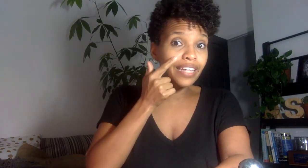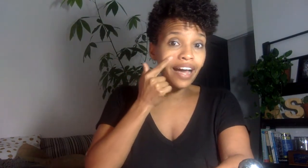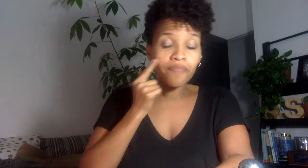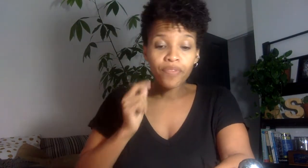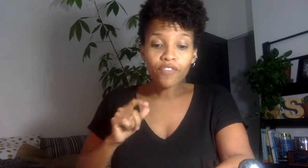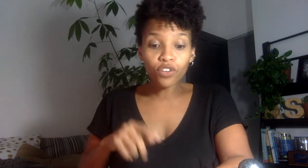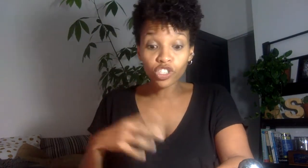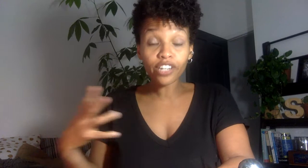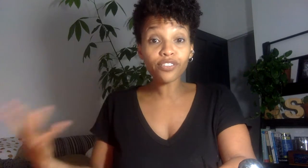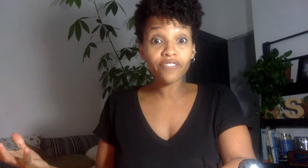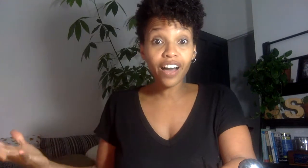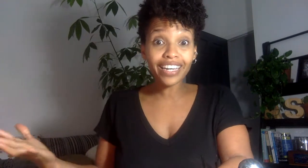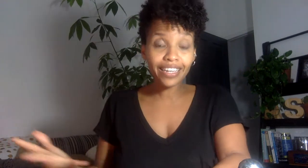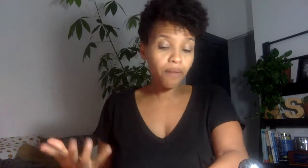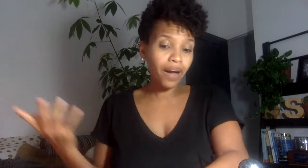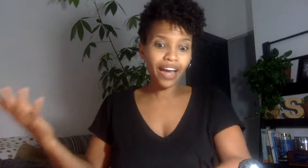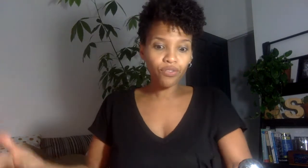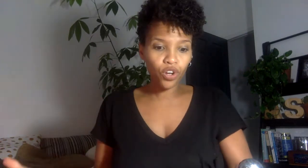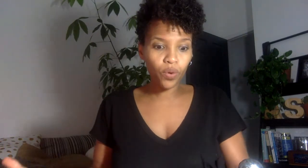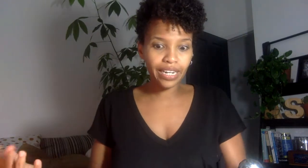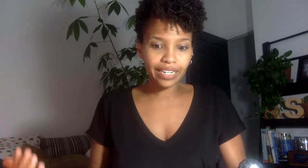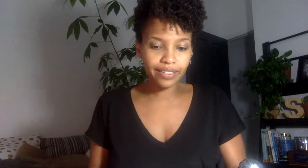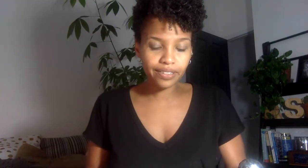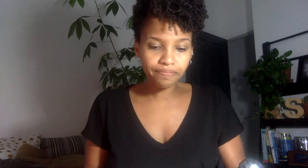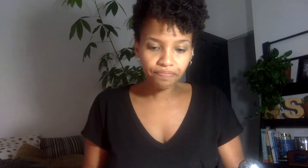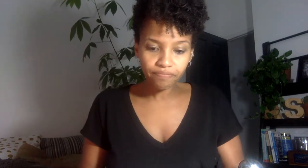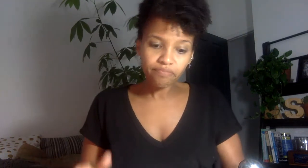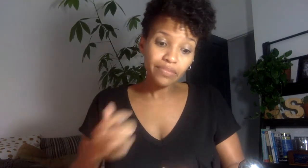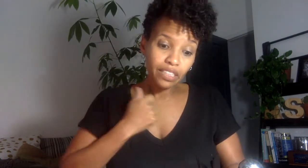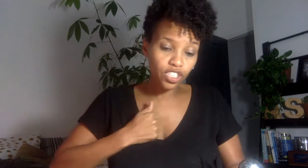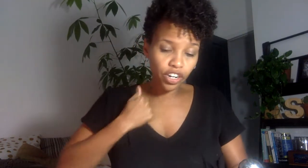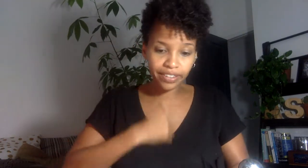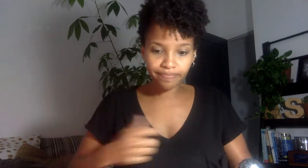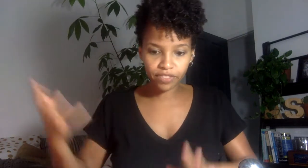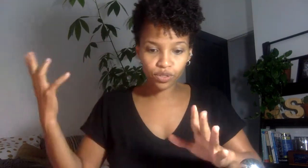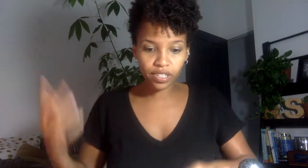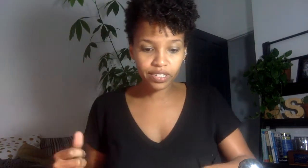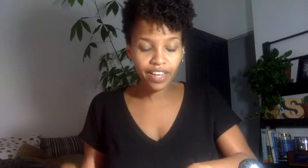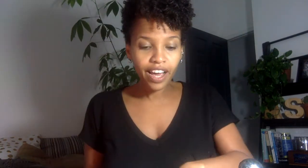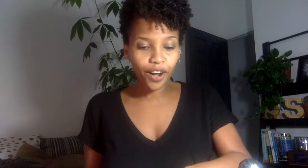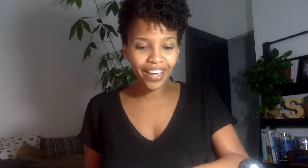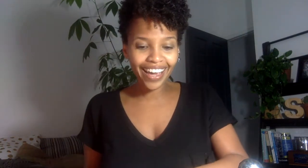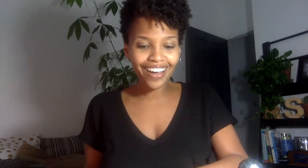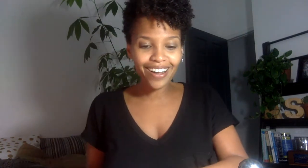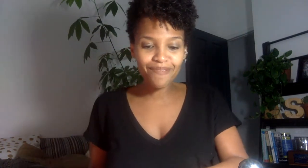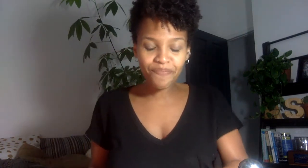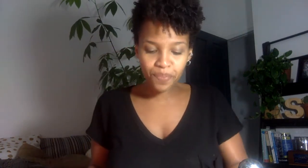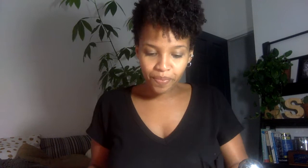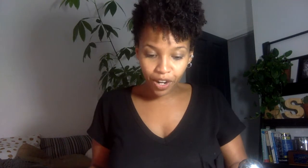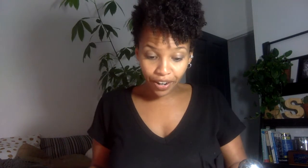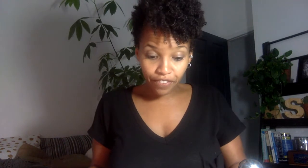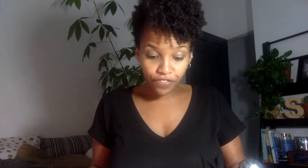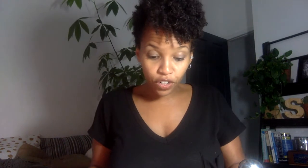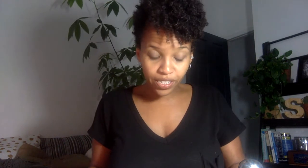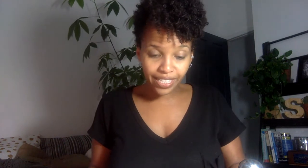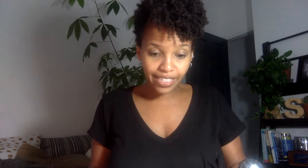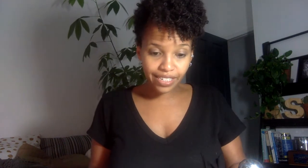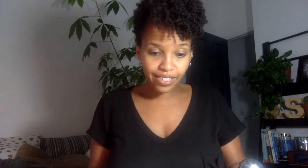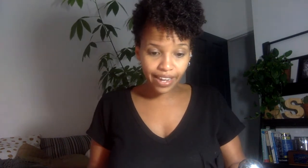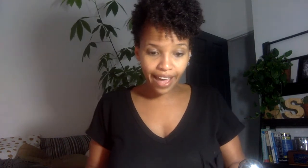that? For Czechoslovakia, but I don't know what it is. Sorry, useless. Okay, all right, first sentence I have